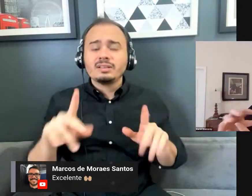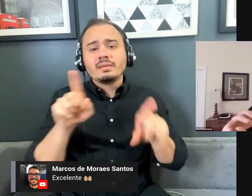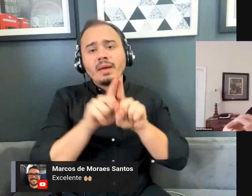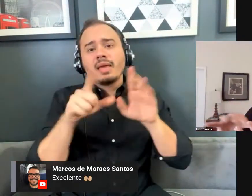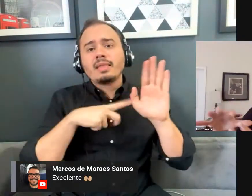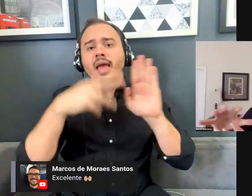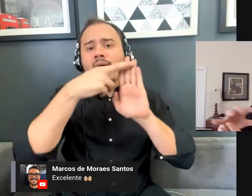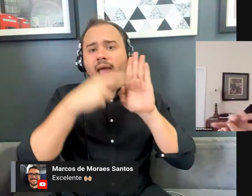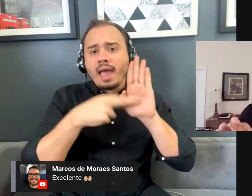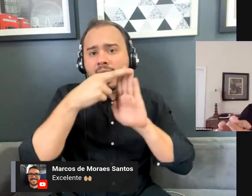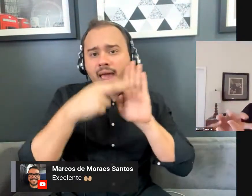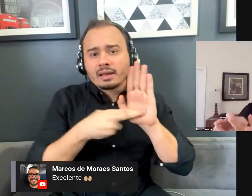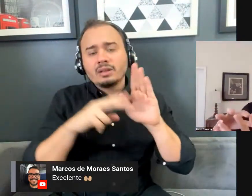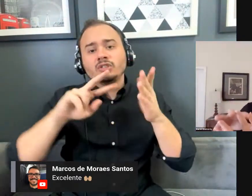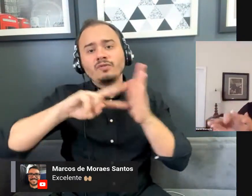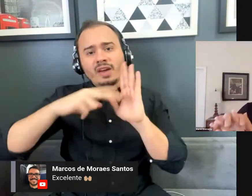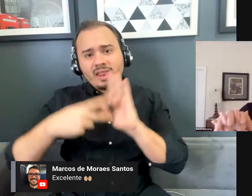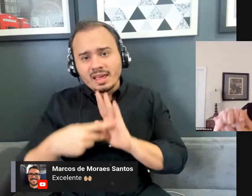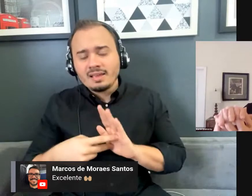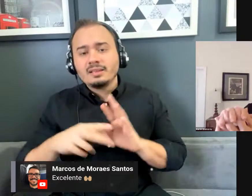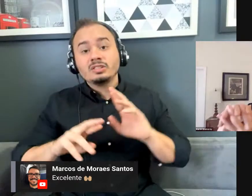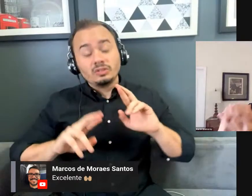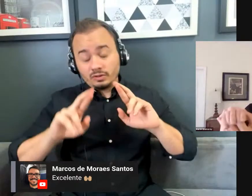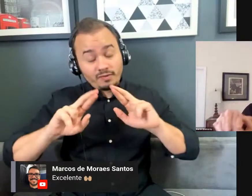different neural substrates in terms of